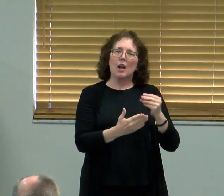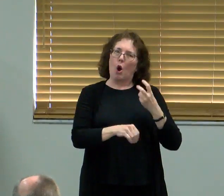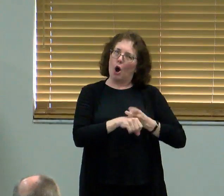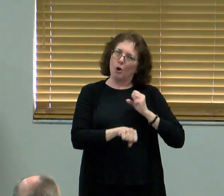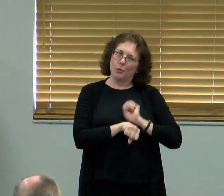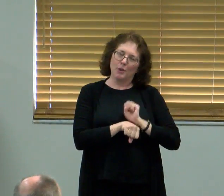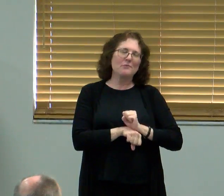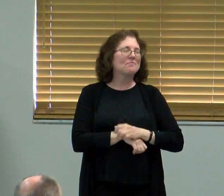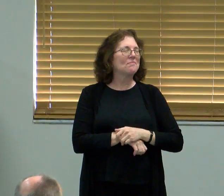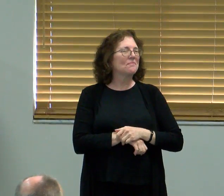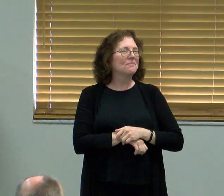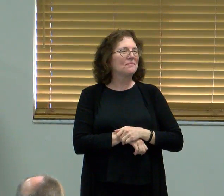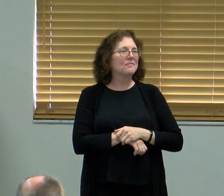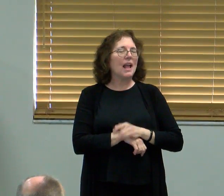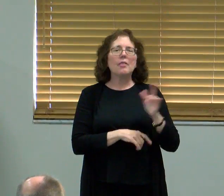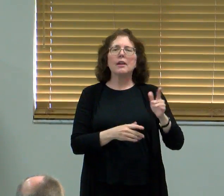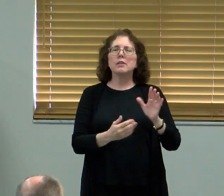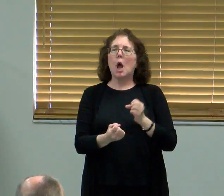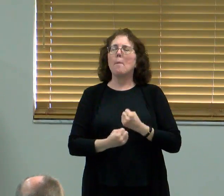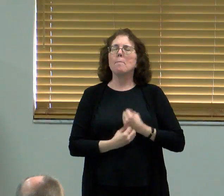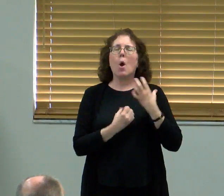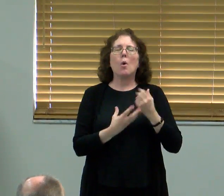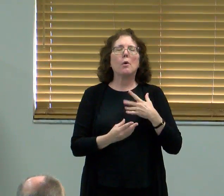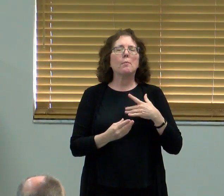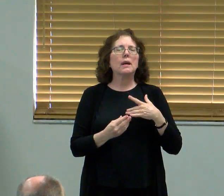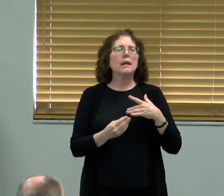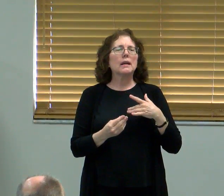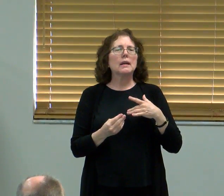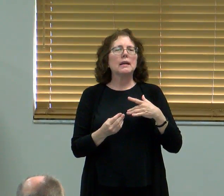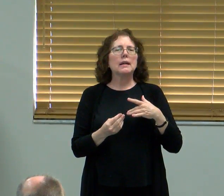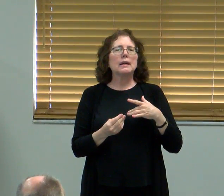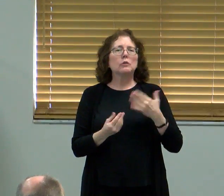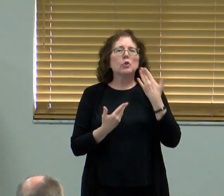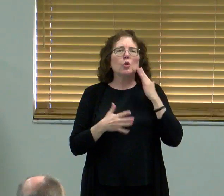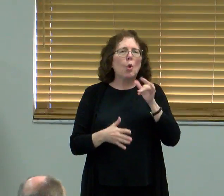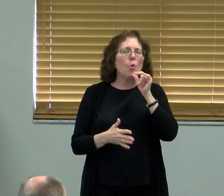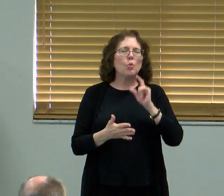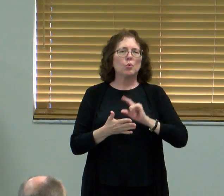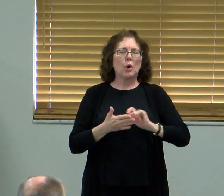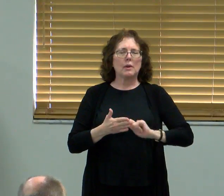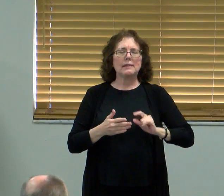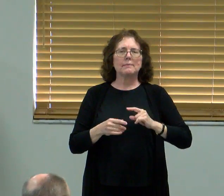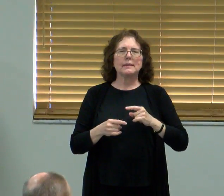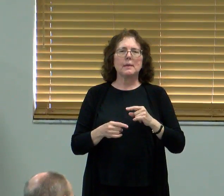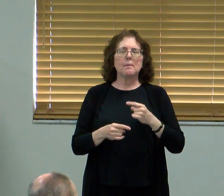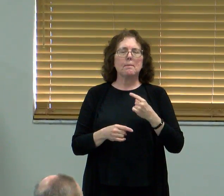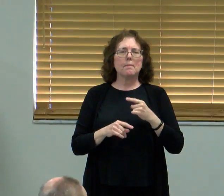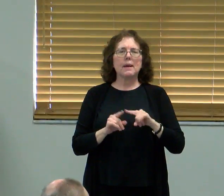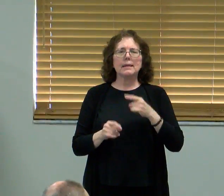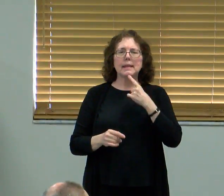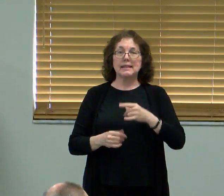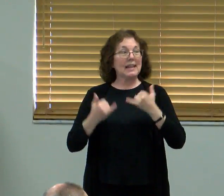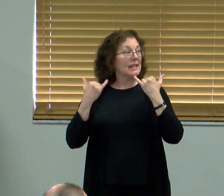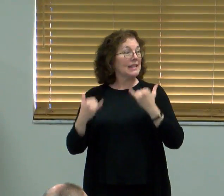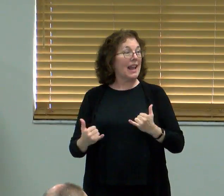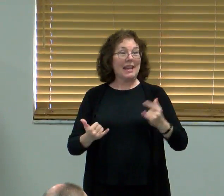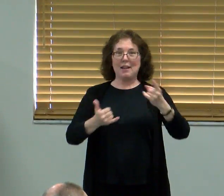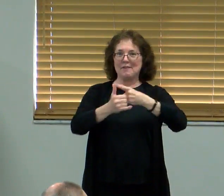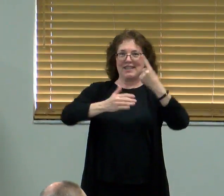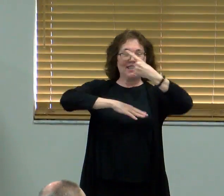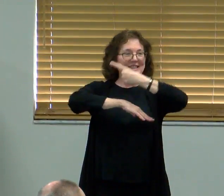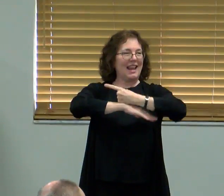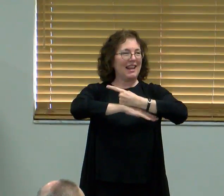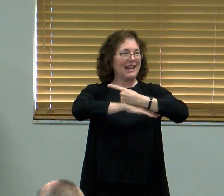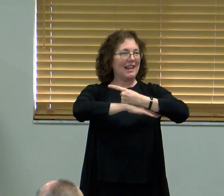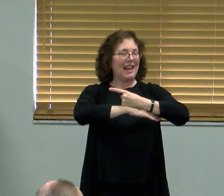hard work. There is a poem by an unknown author that starts out with these lines. Today is the very first